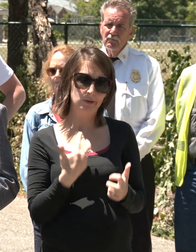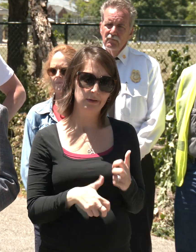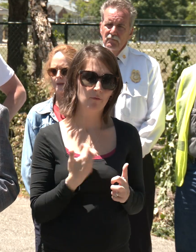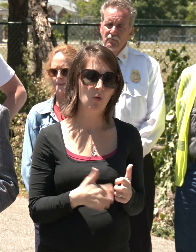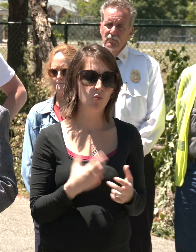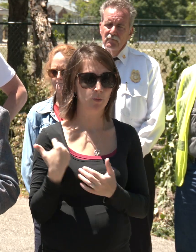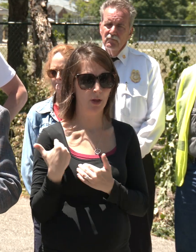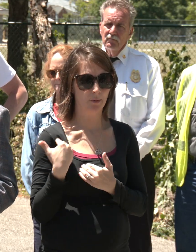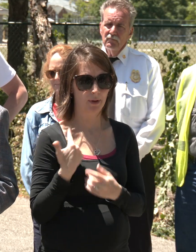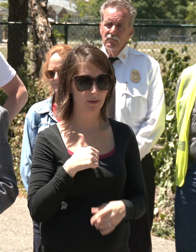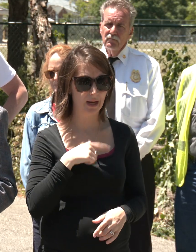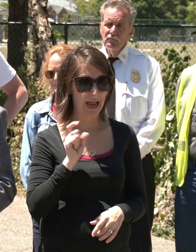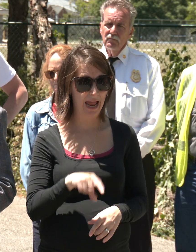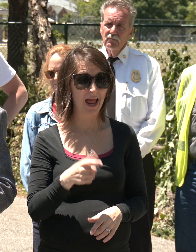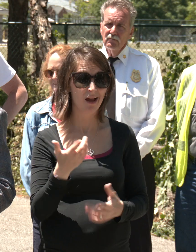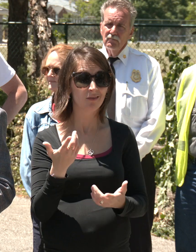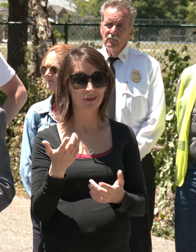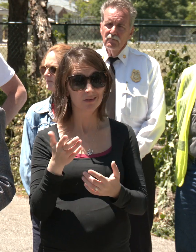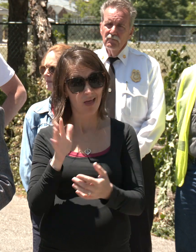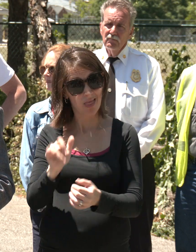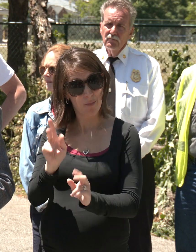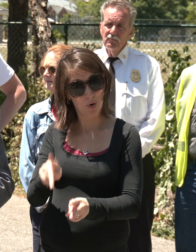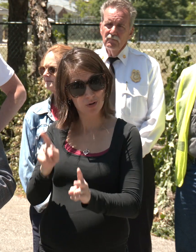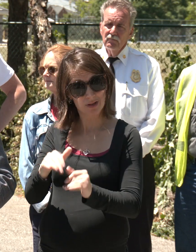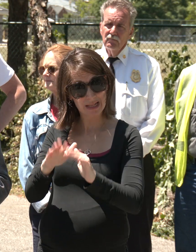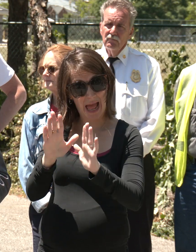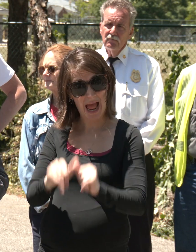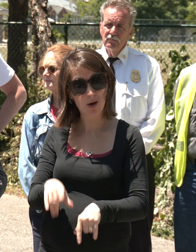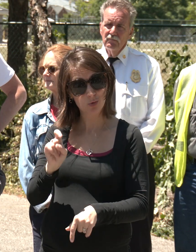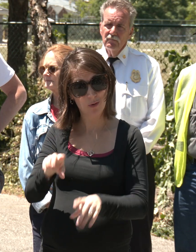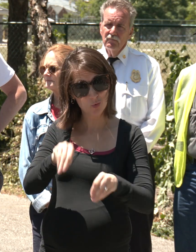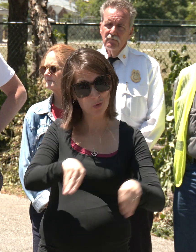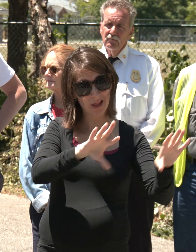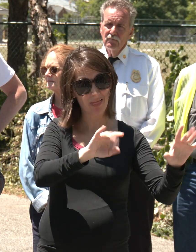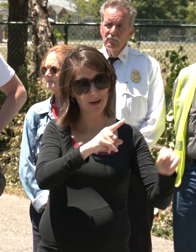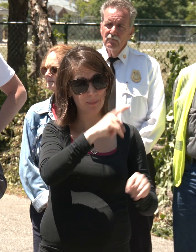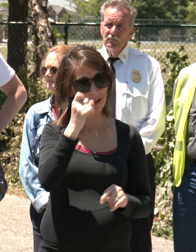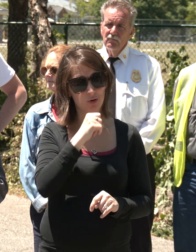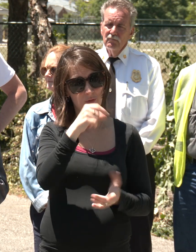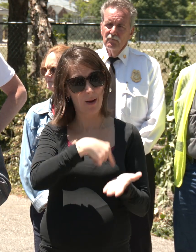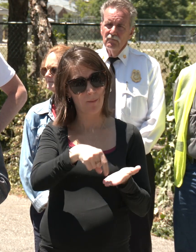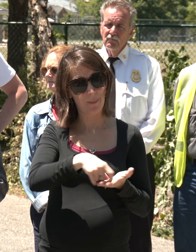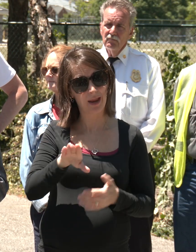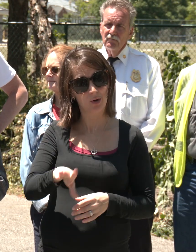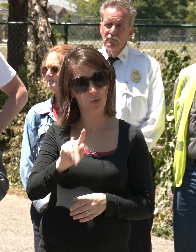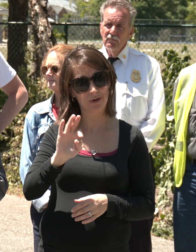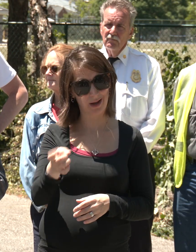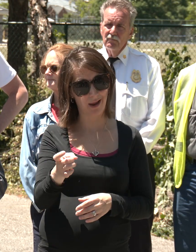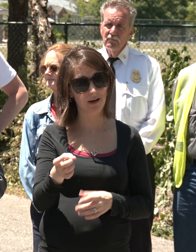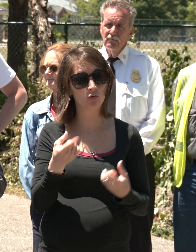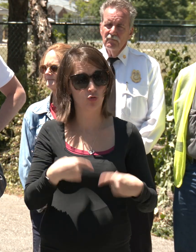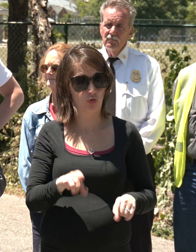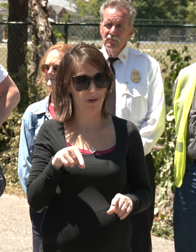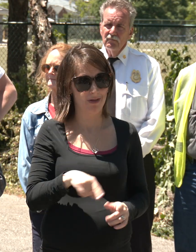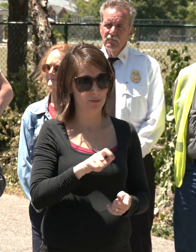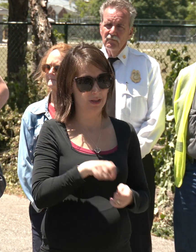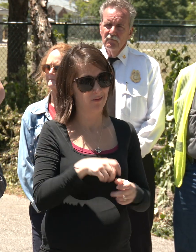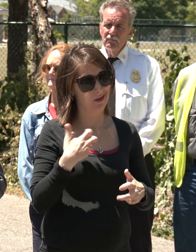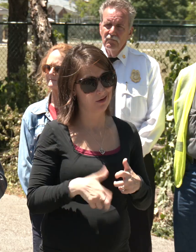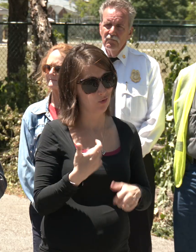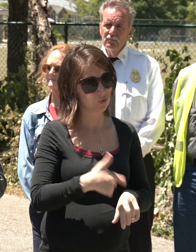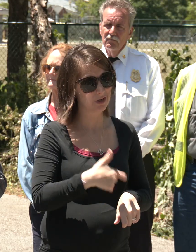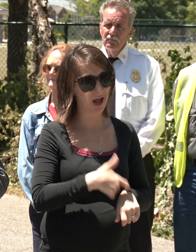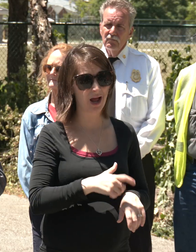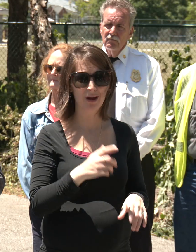is putting someone's house up for sale when they haven't paid their taxes. During this particular time of